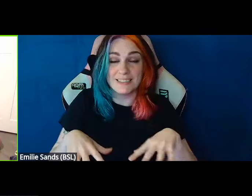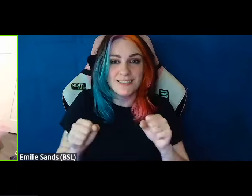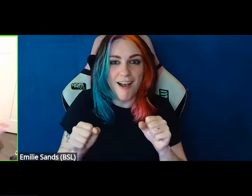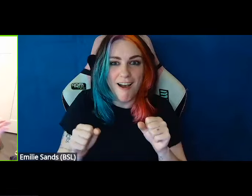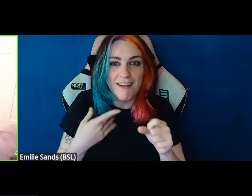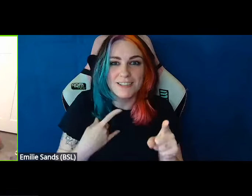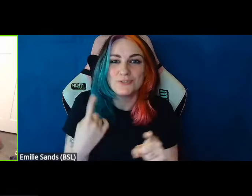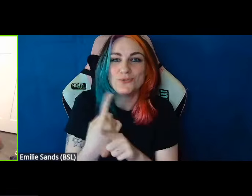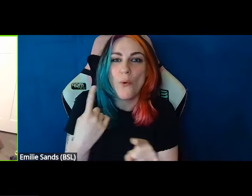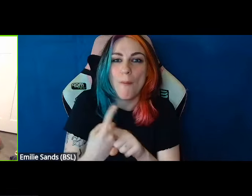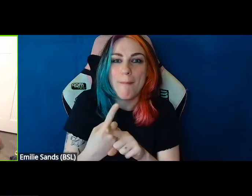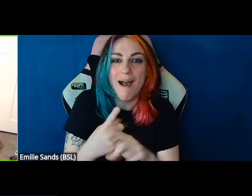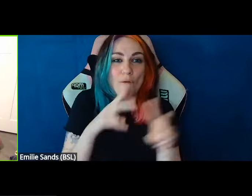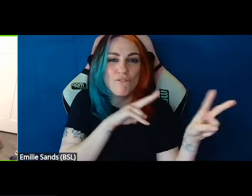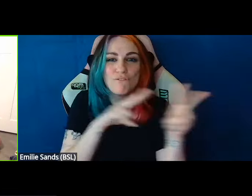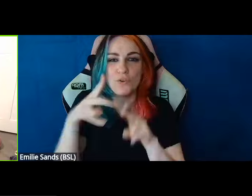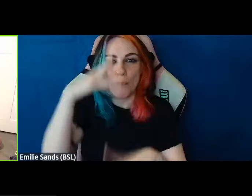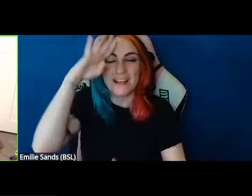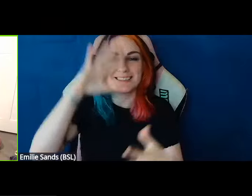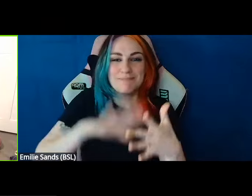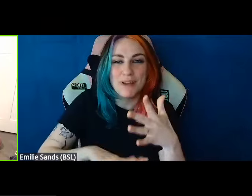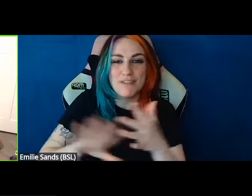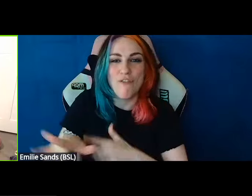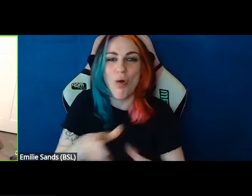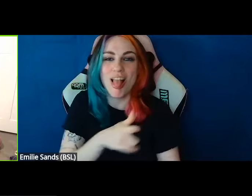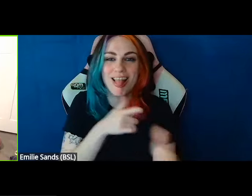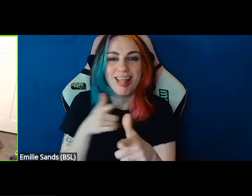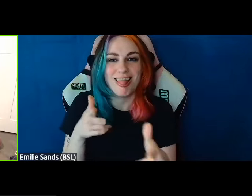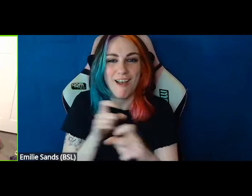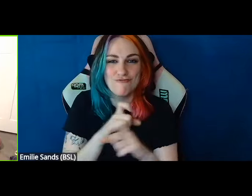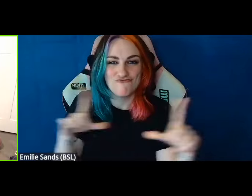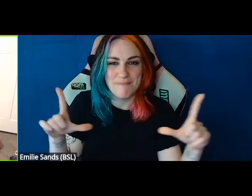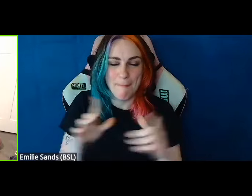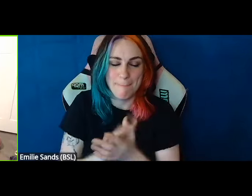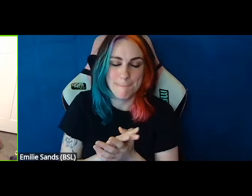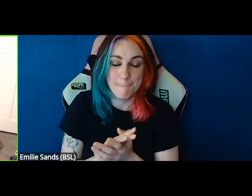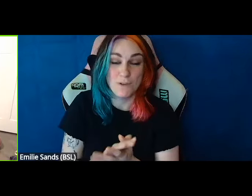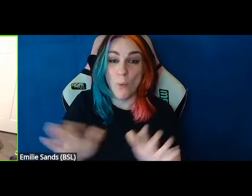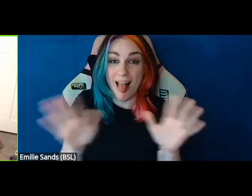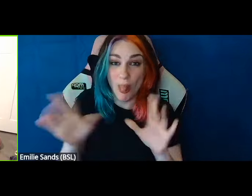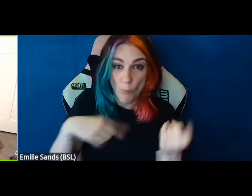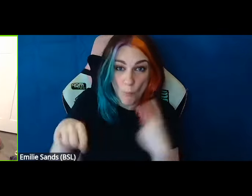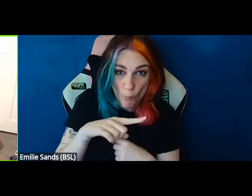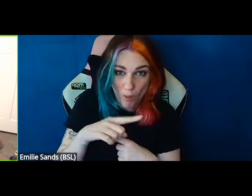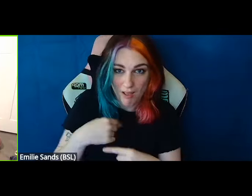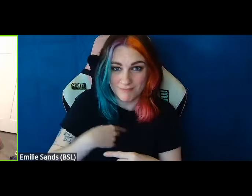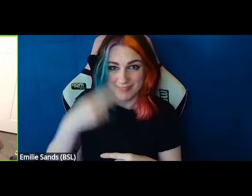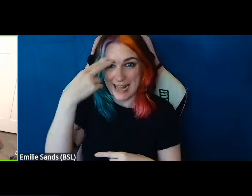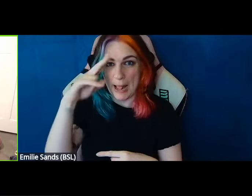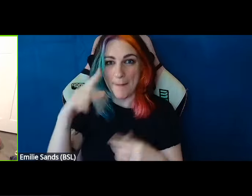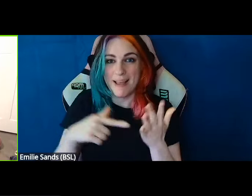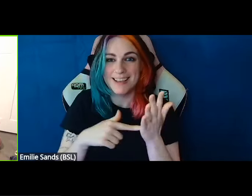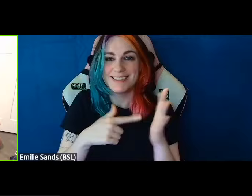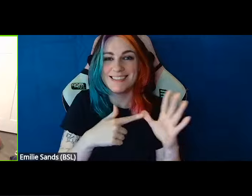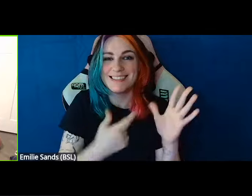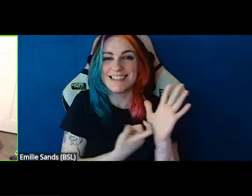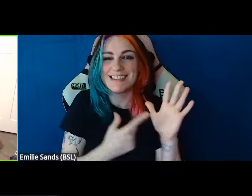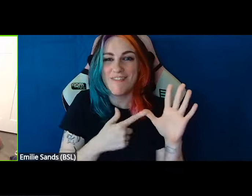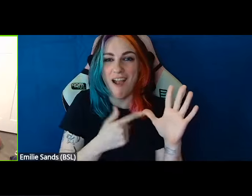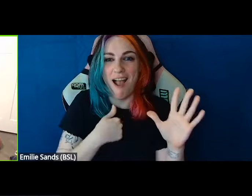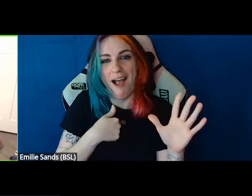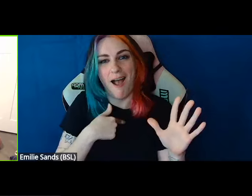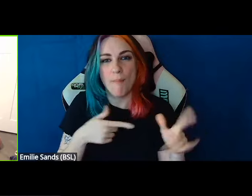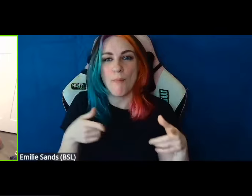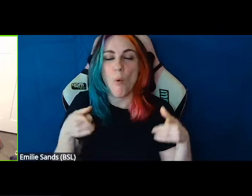viewing experience in the live stream. Hello everyone. My name is Tara. I am your host for today for the